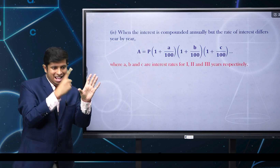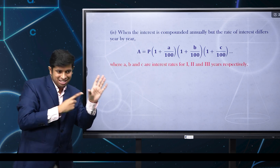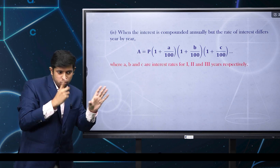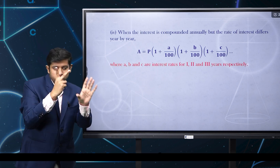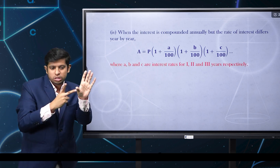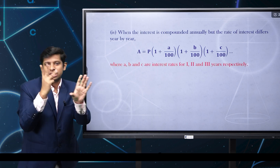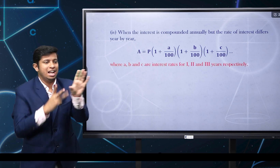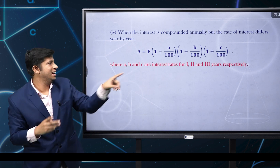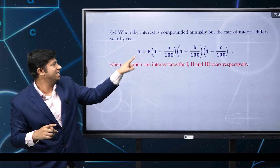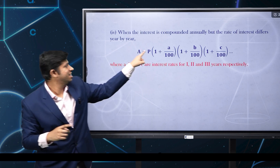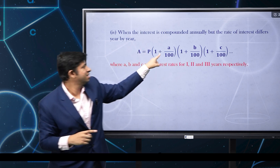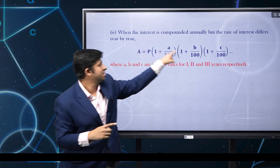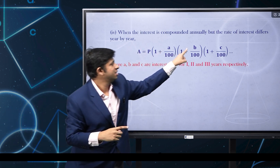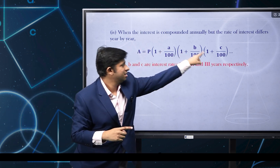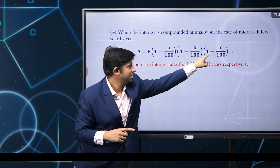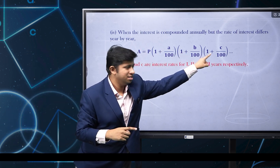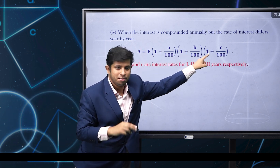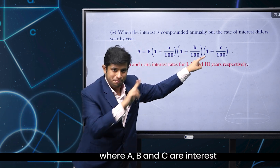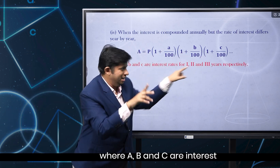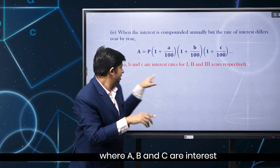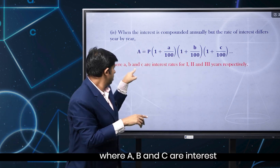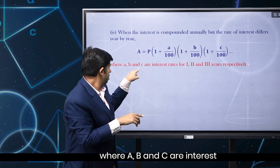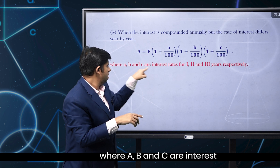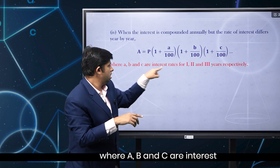interest rates for 1, 2 and 3 years respectively.